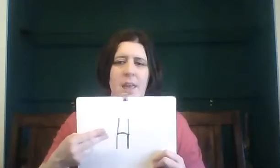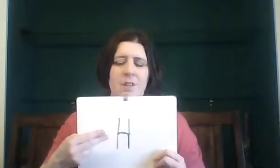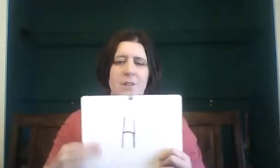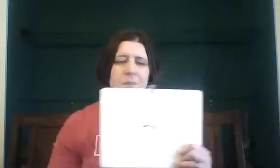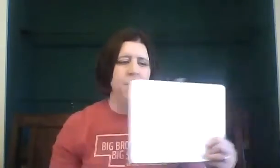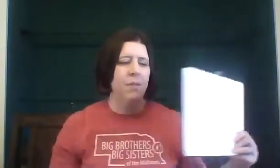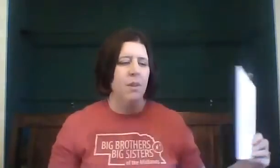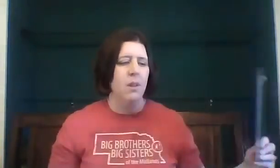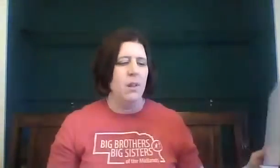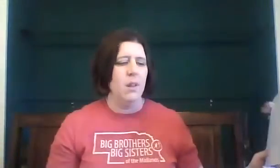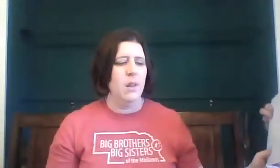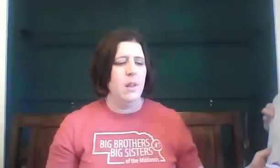H.